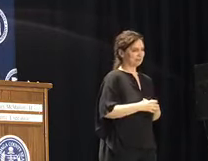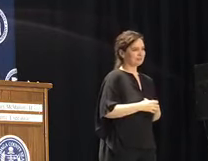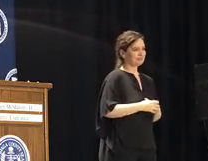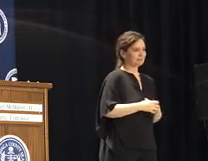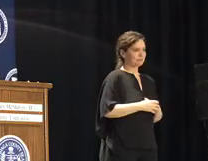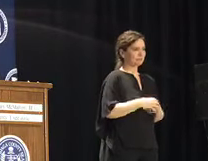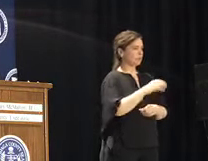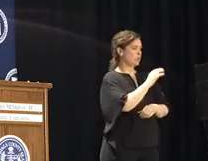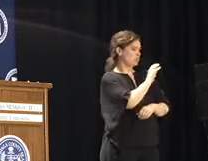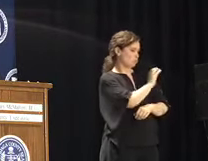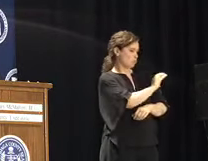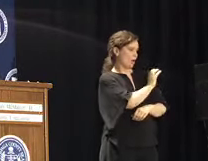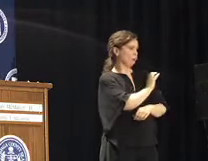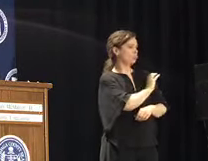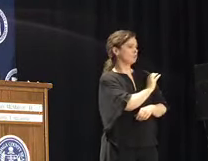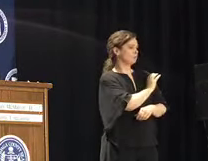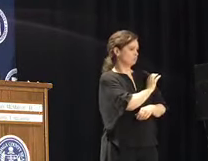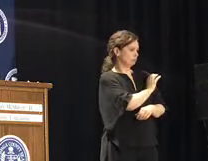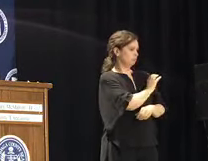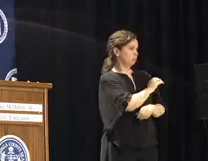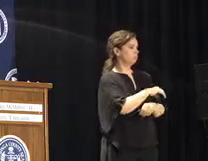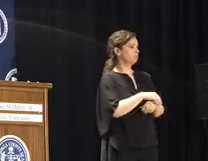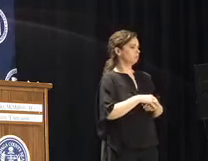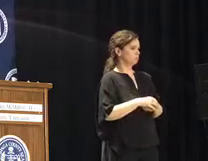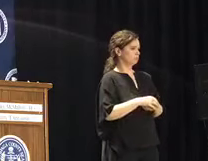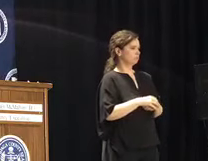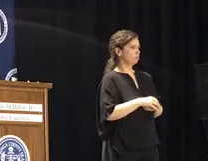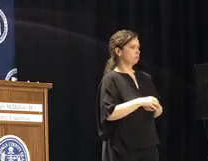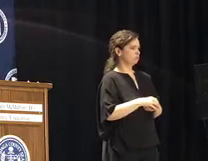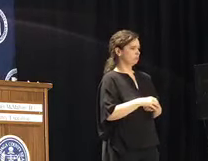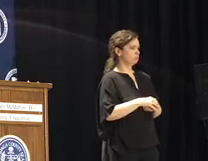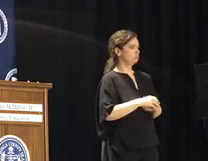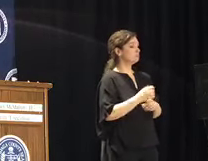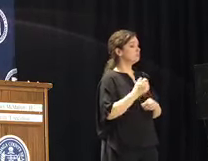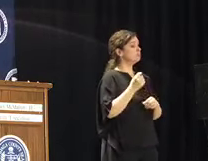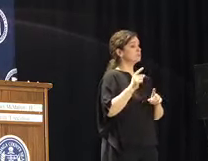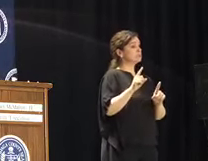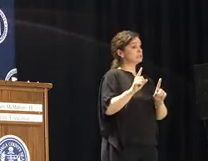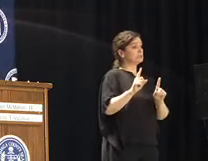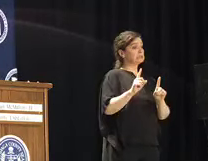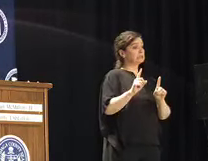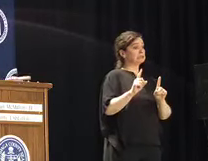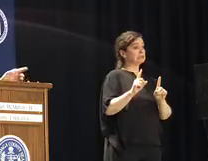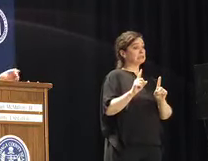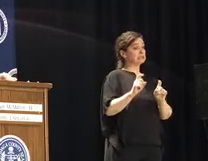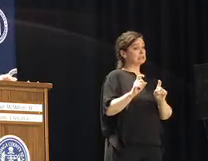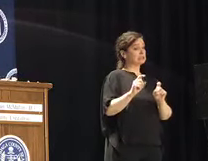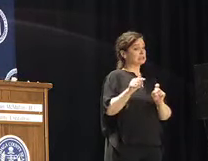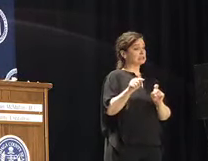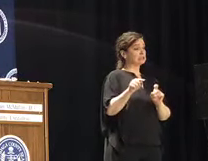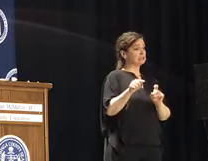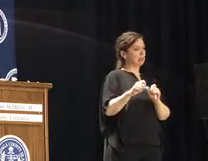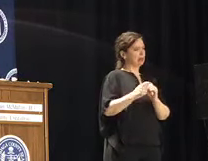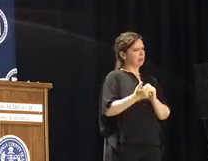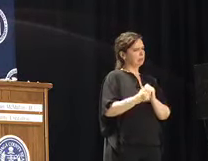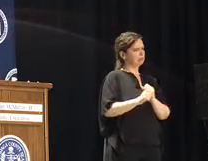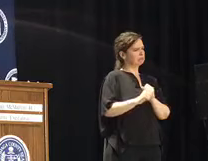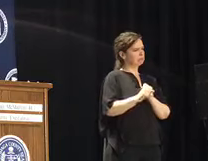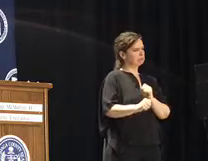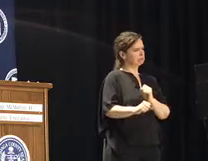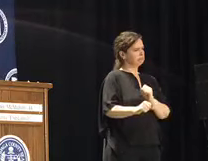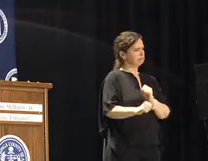Krause's site, they do minimum testing over there. They're not that fast on average, but right now out of the Triage site in Upstate,